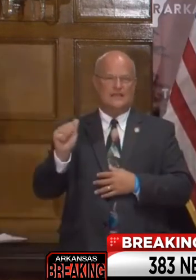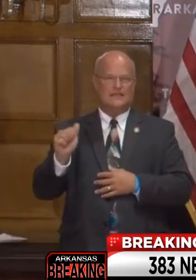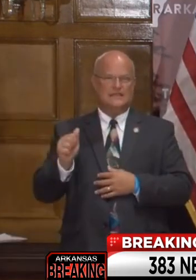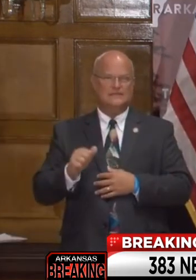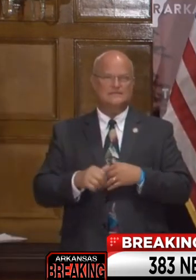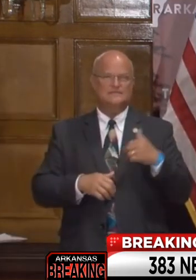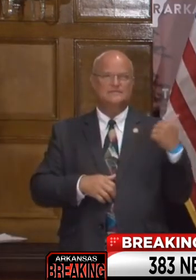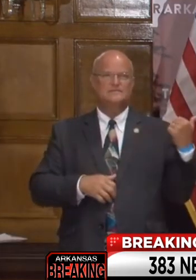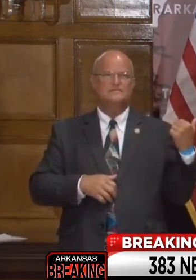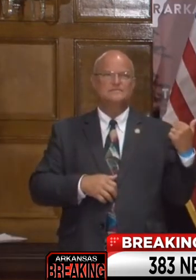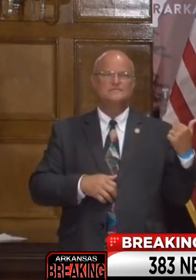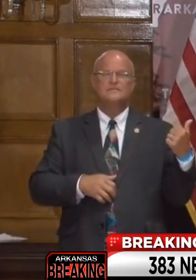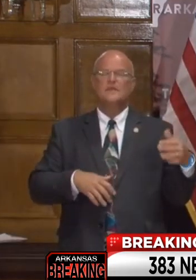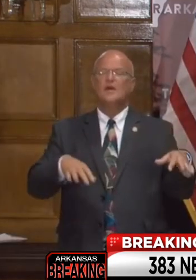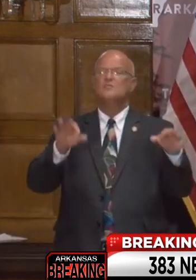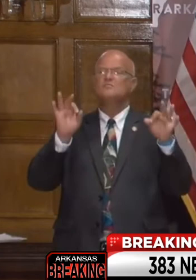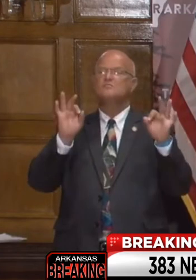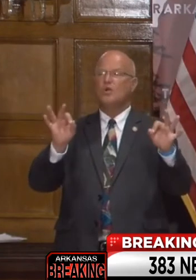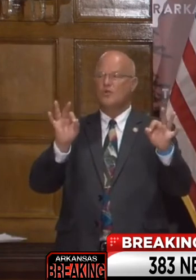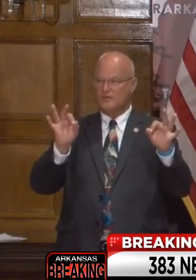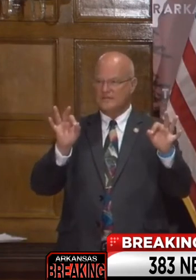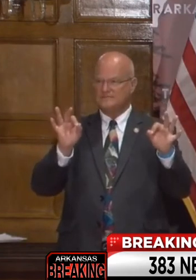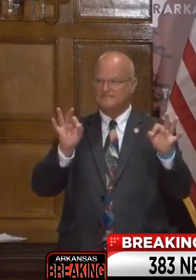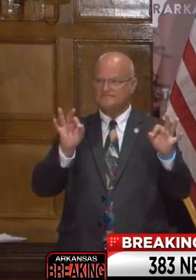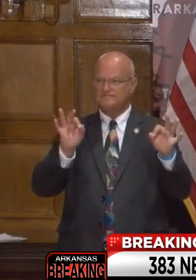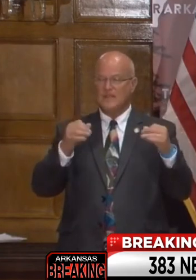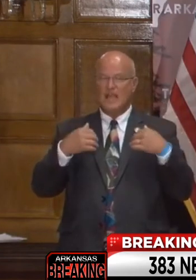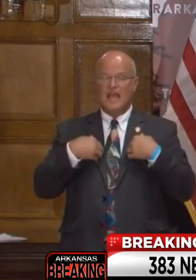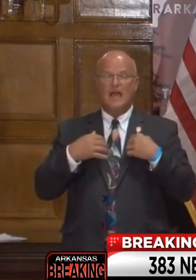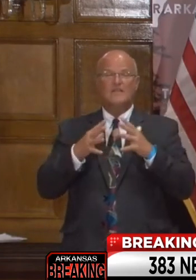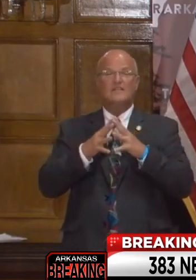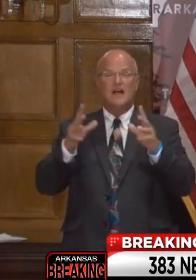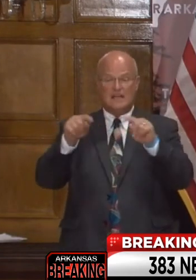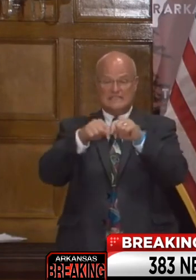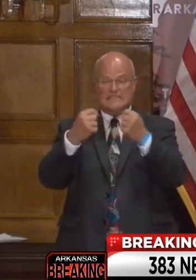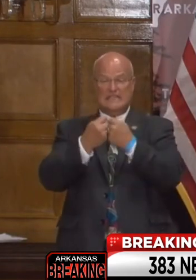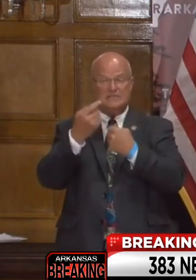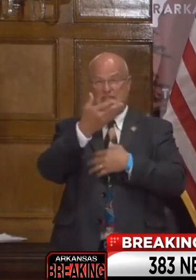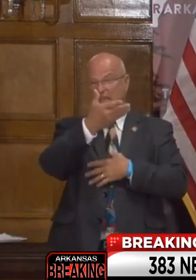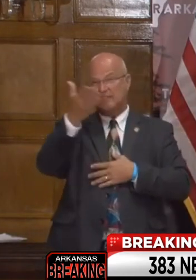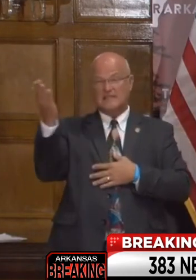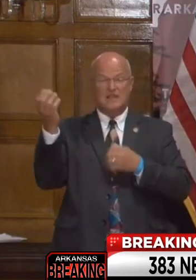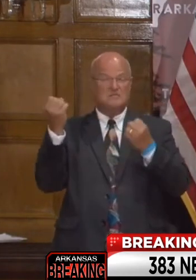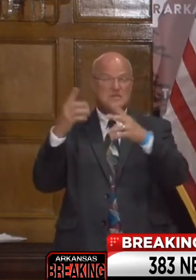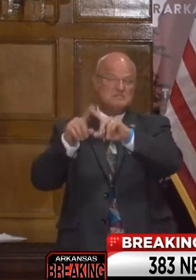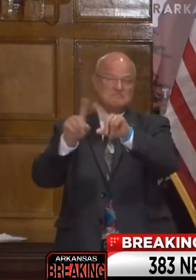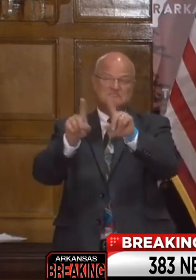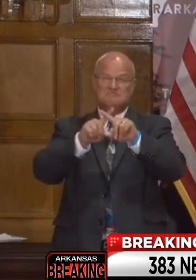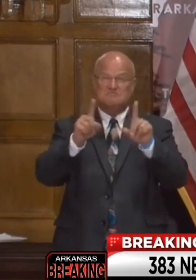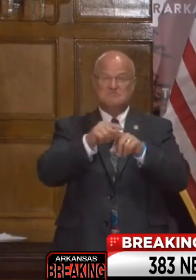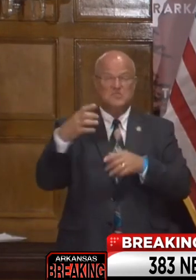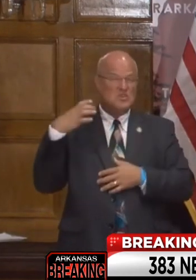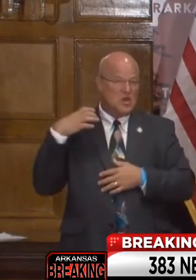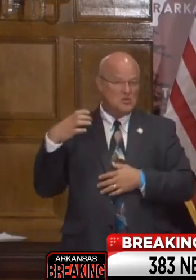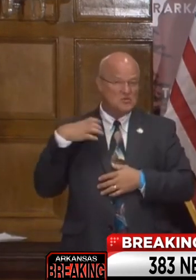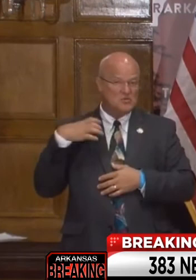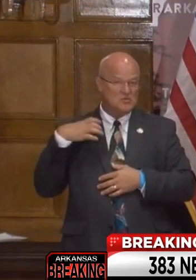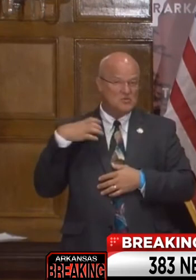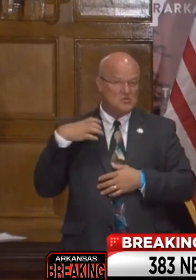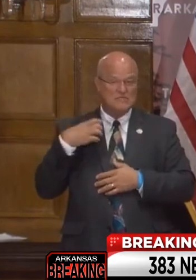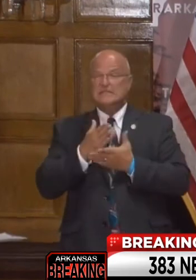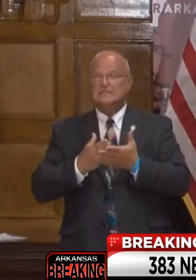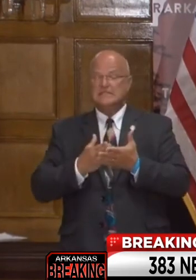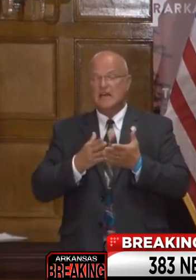And that's a perfect admonition. You have a lot of teams out there, a lot of different coaches. You've got some